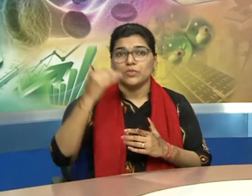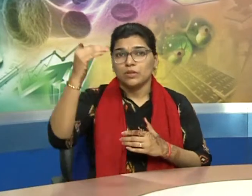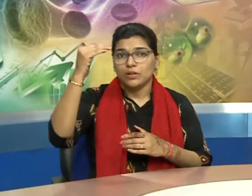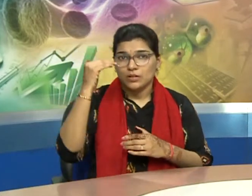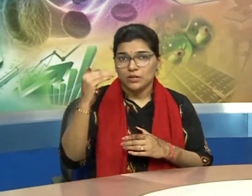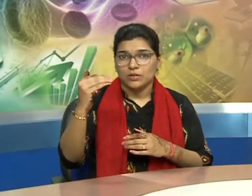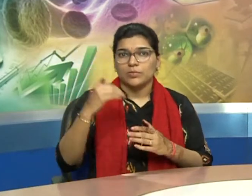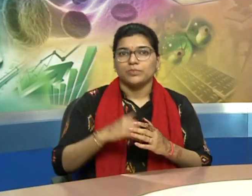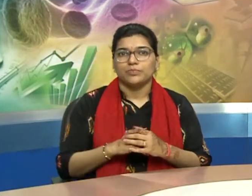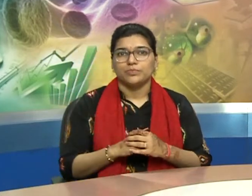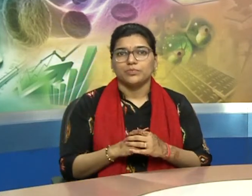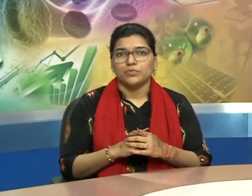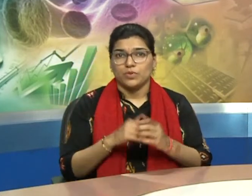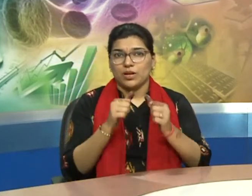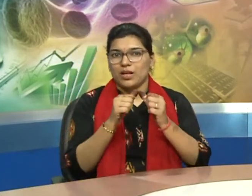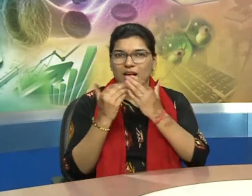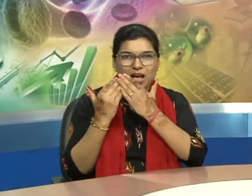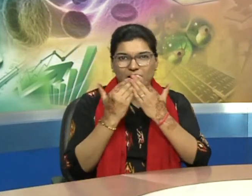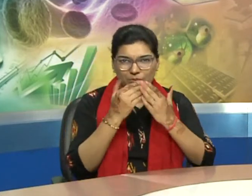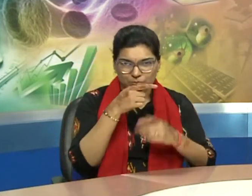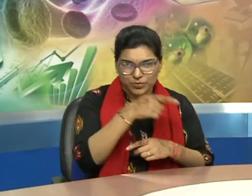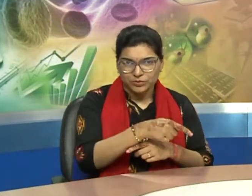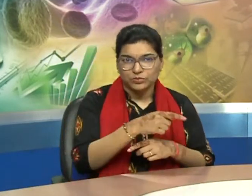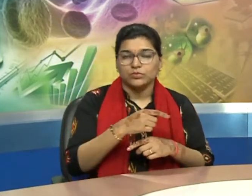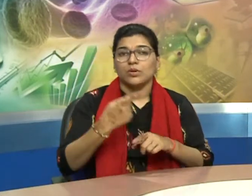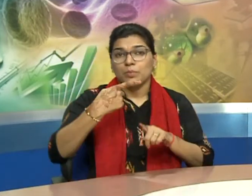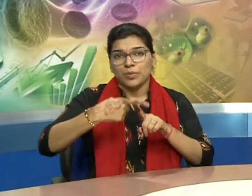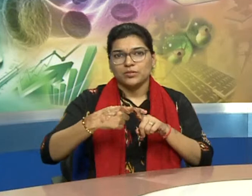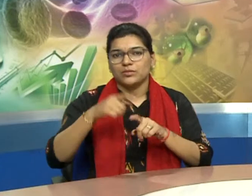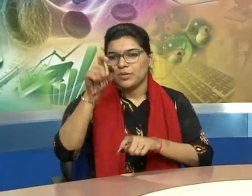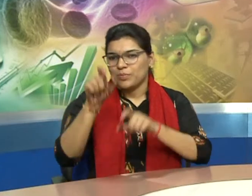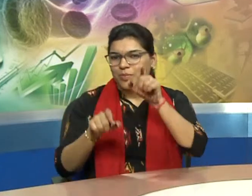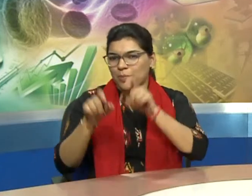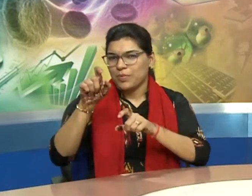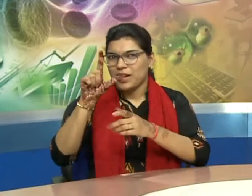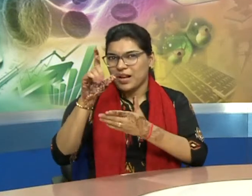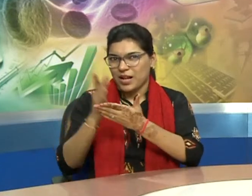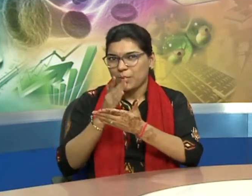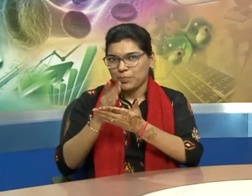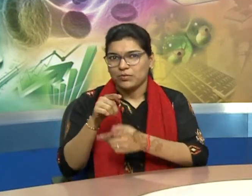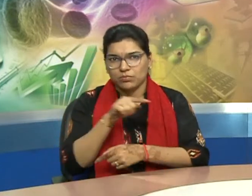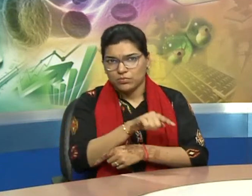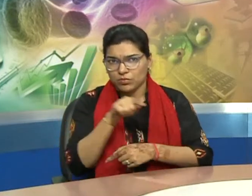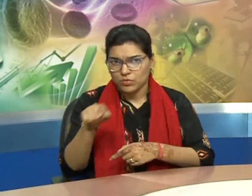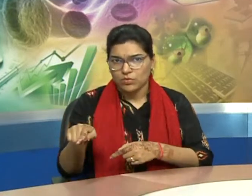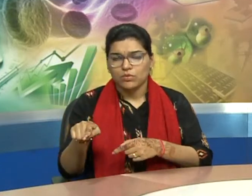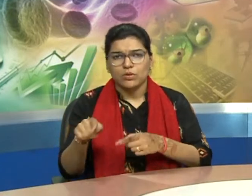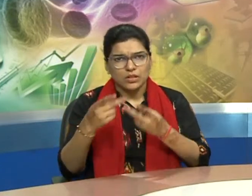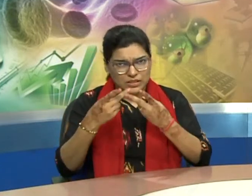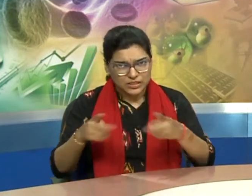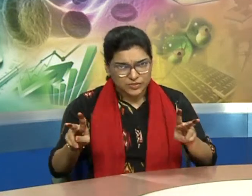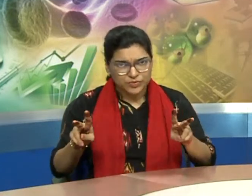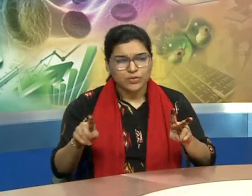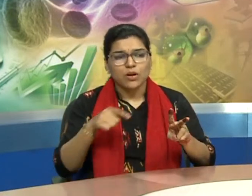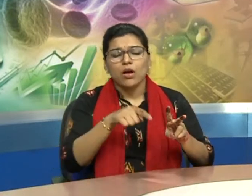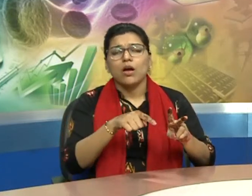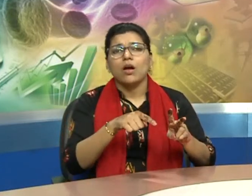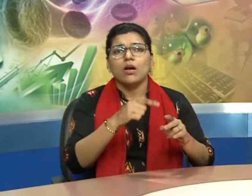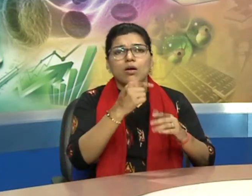it in detail. Also, we will be able to list various levels of academic